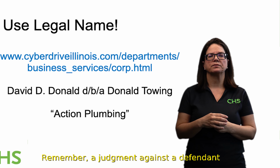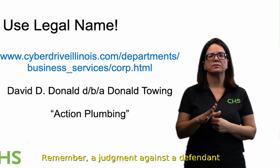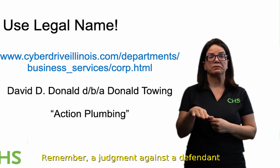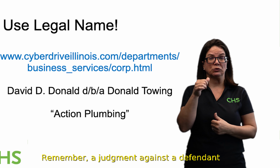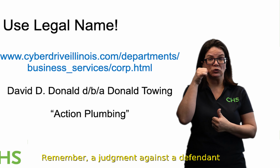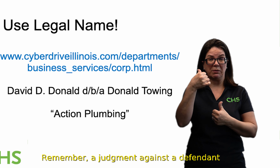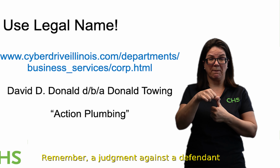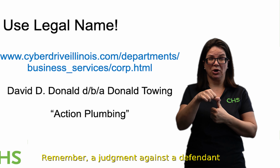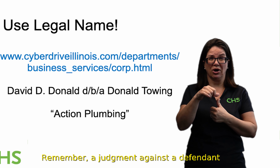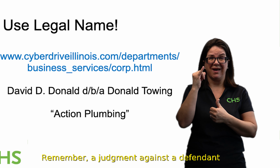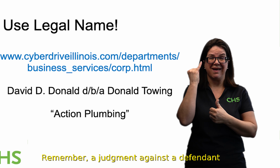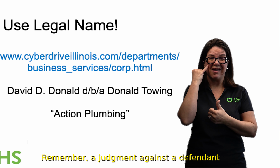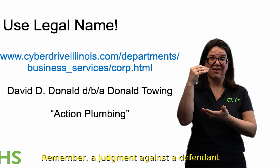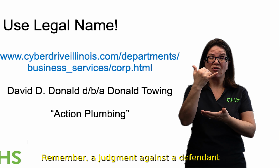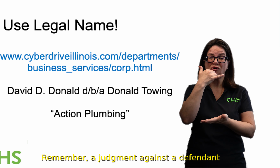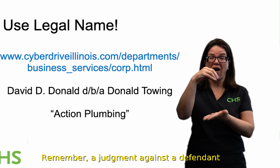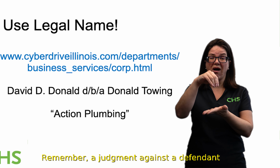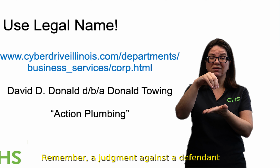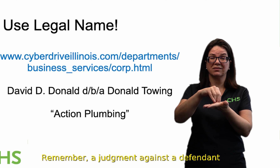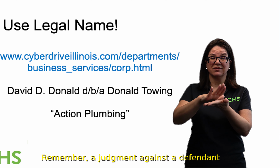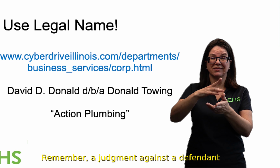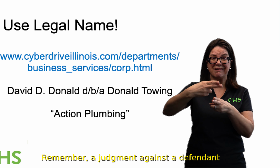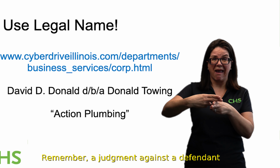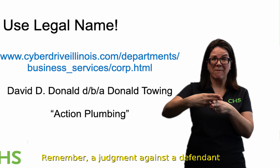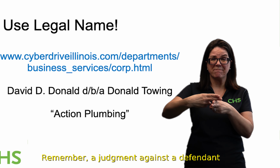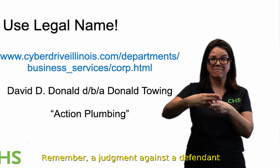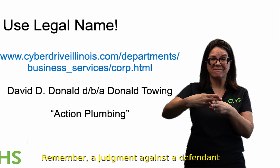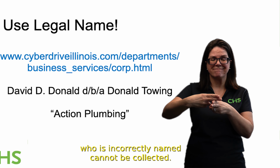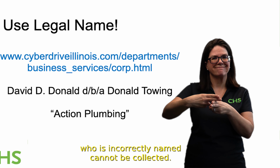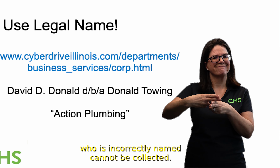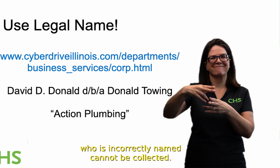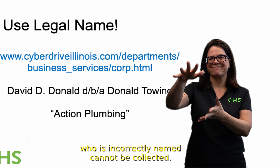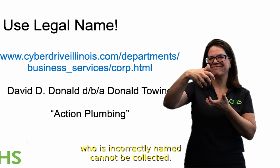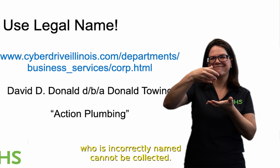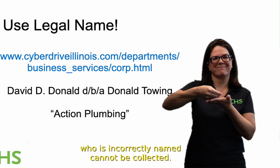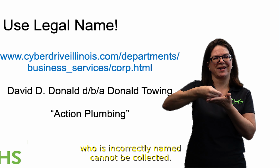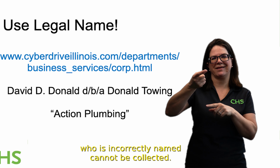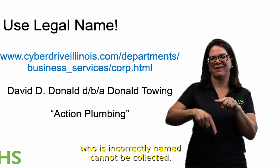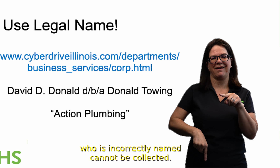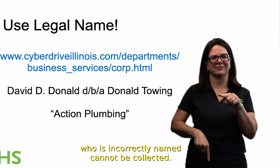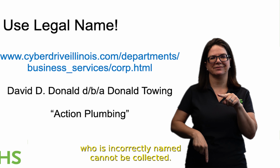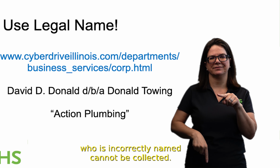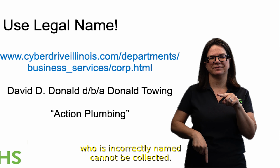Remember, a judgment against a defendant who is incorrectly named cannot be collected.